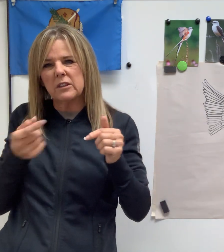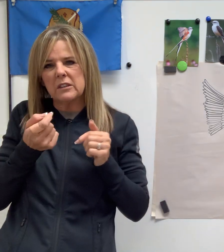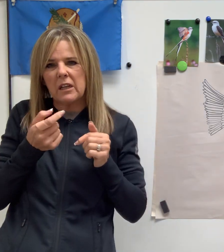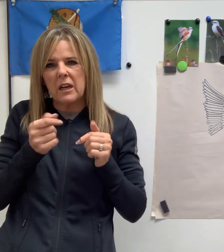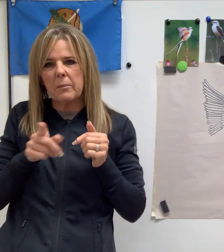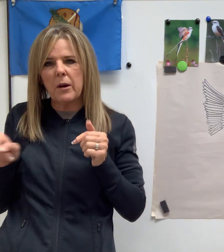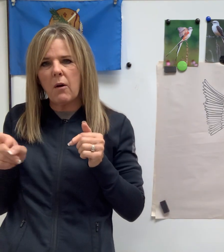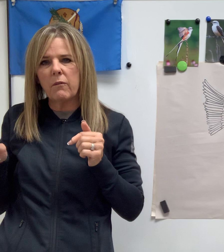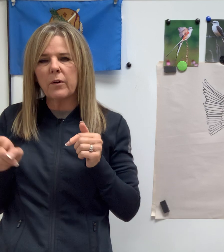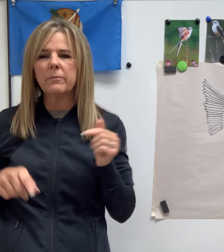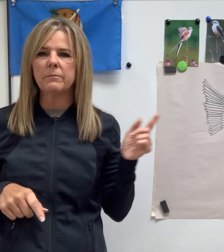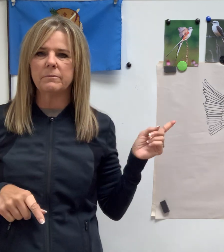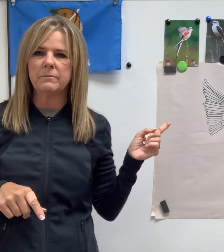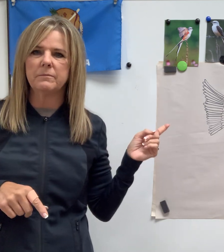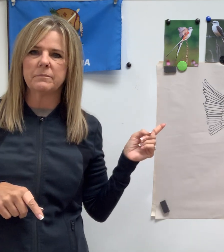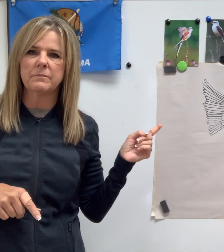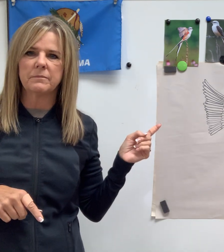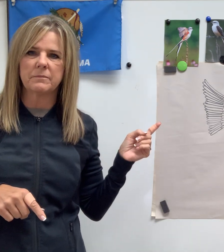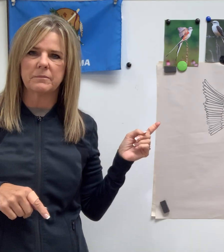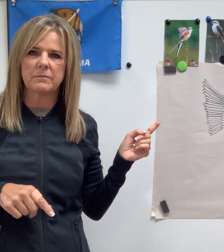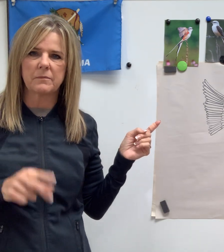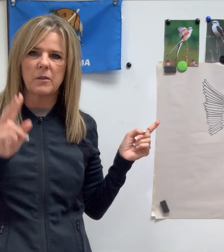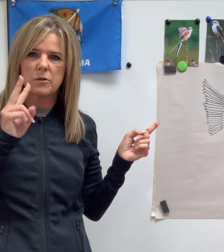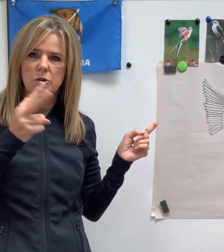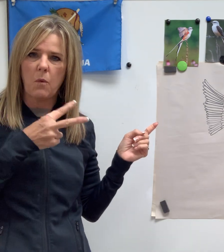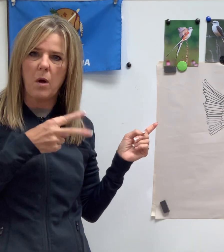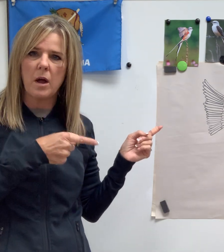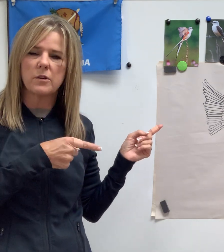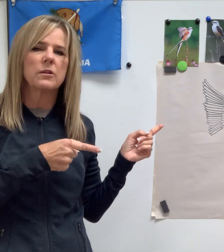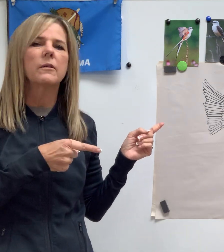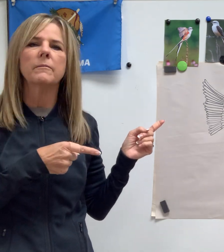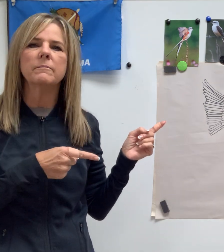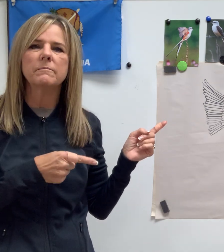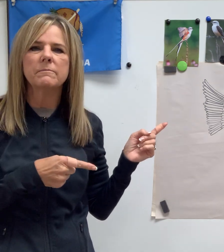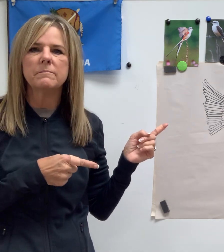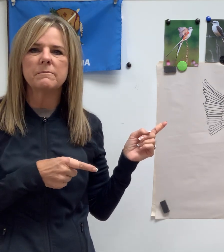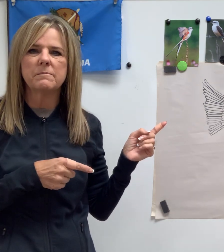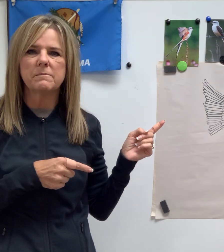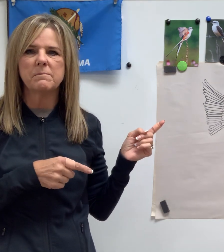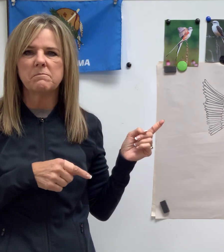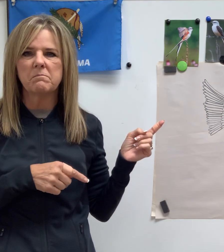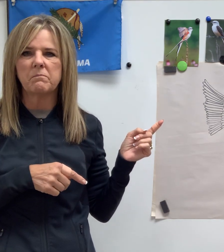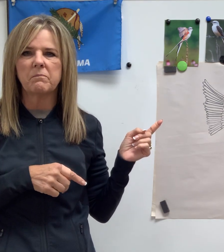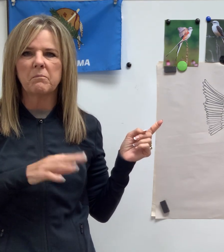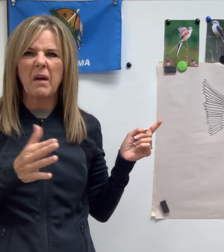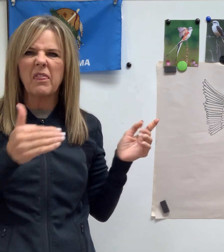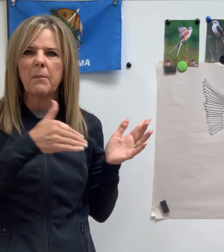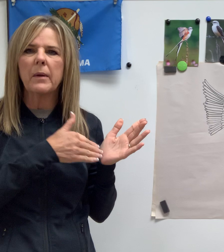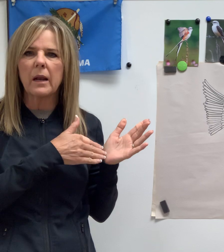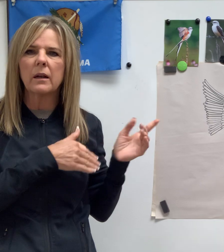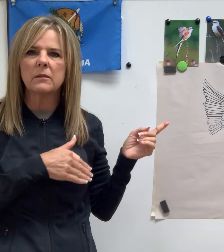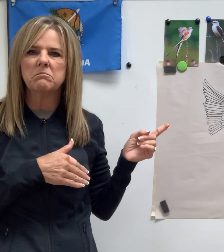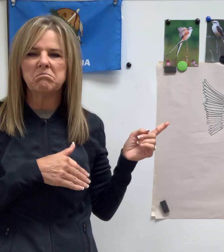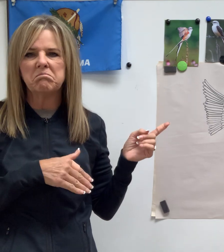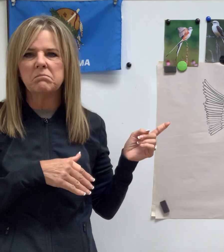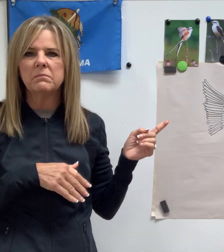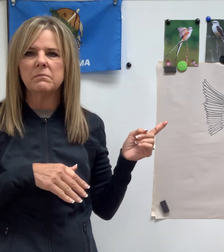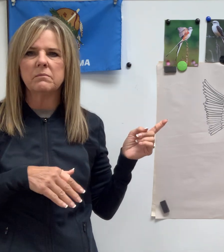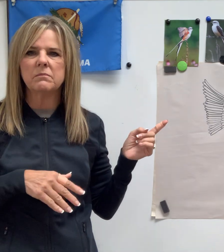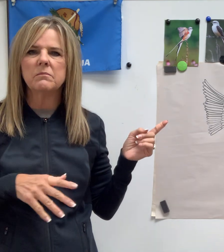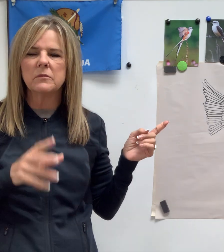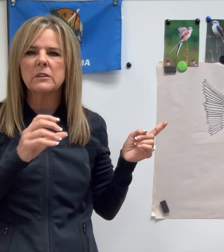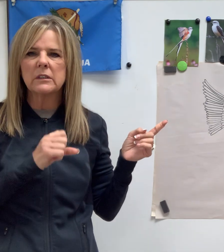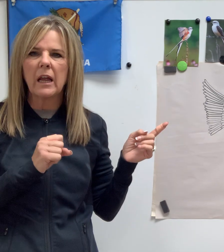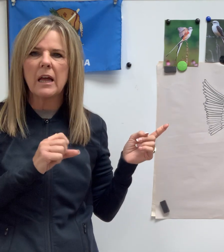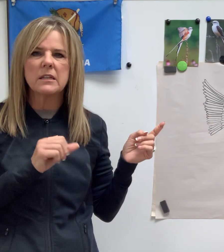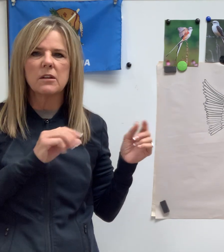barely slants a little bit. So we're going to start this wing about the middle-ish. Just kind of guess.